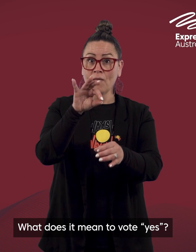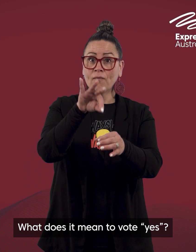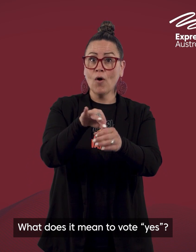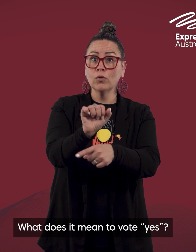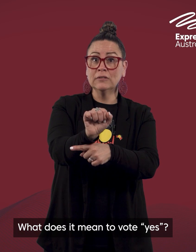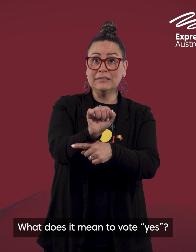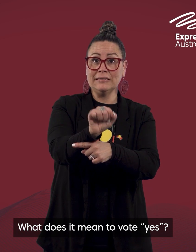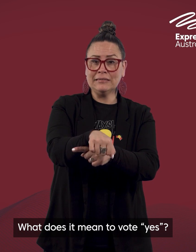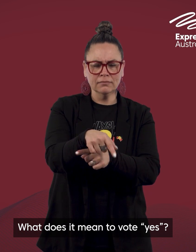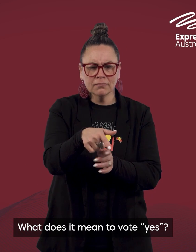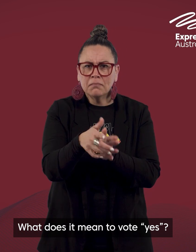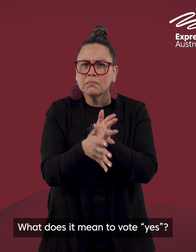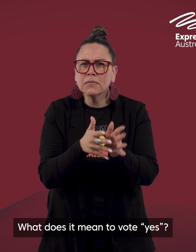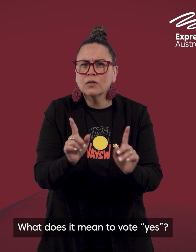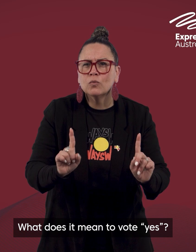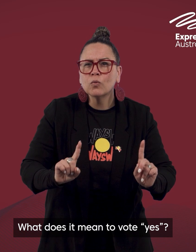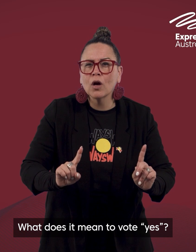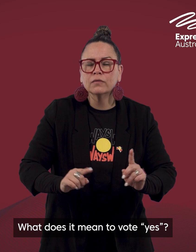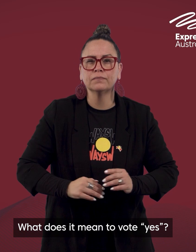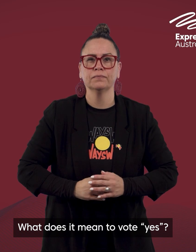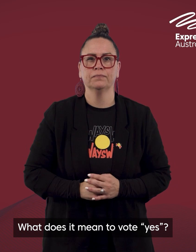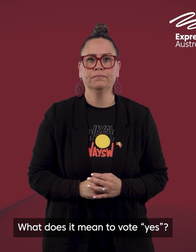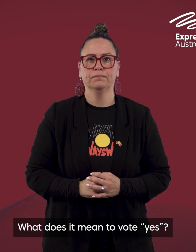What does it mean to vote yes?